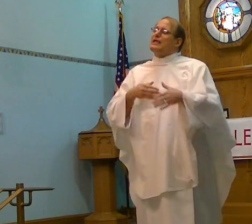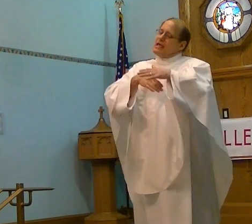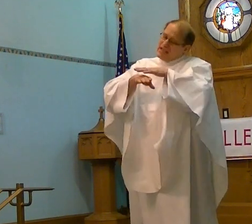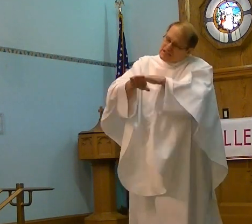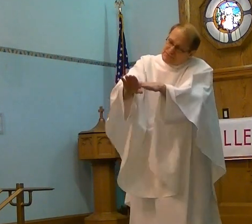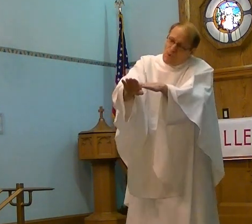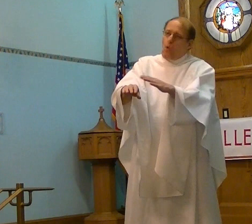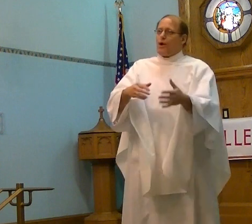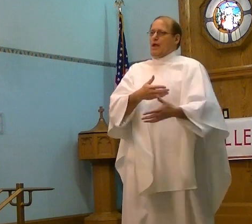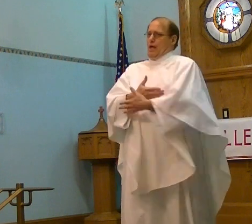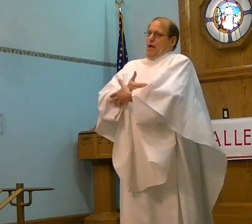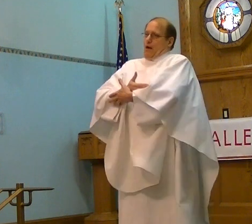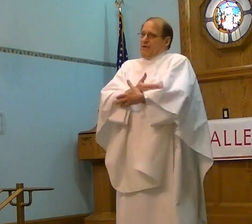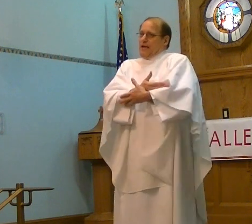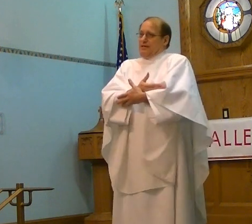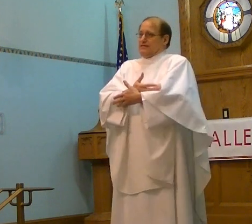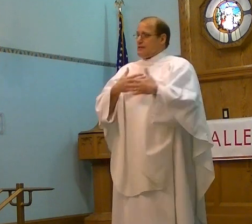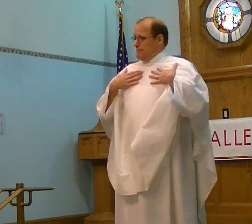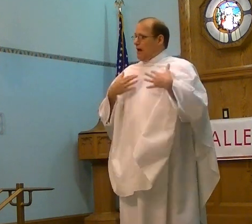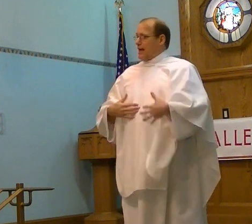is born a baby's body.